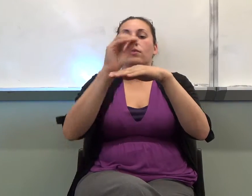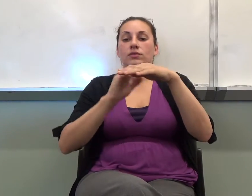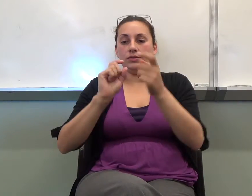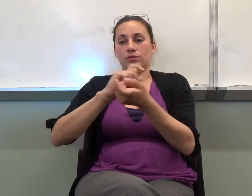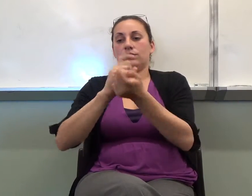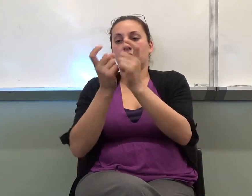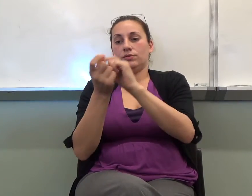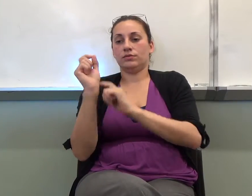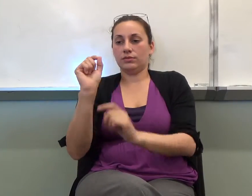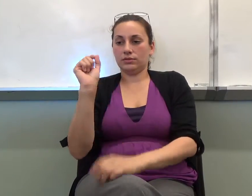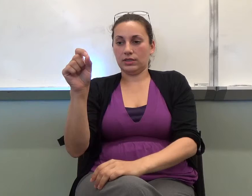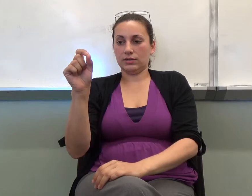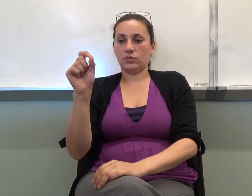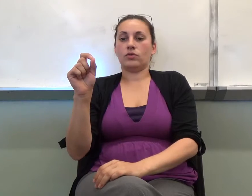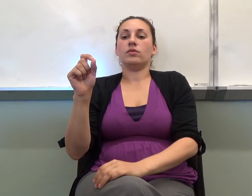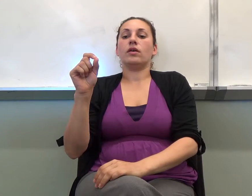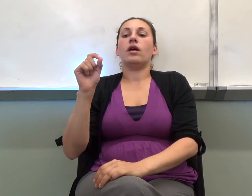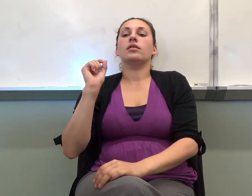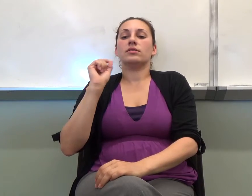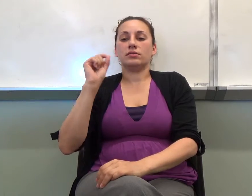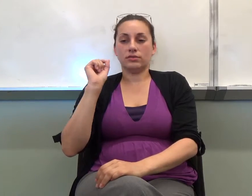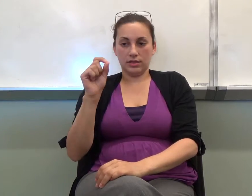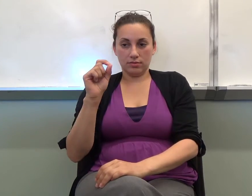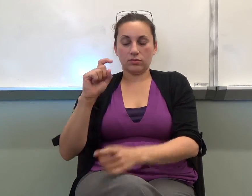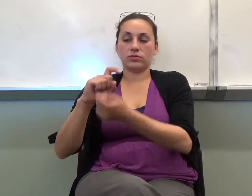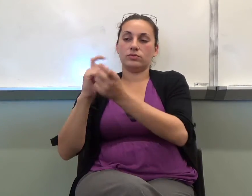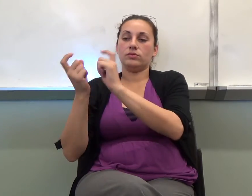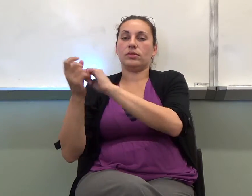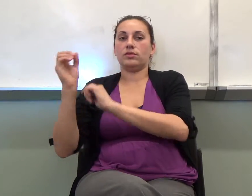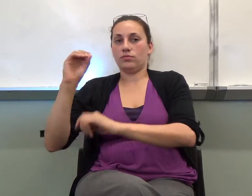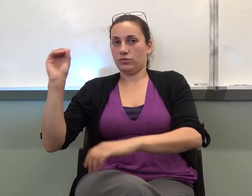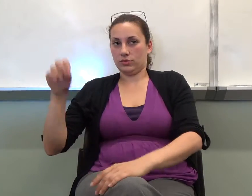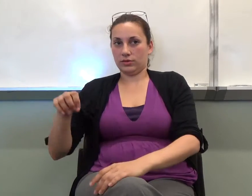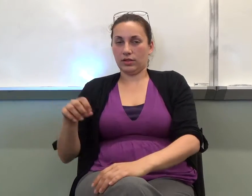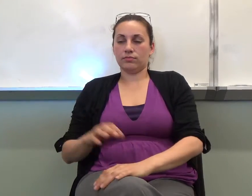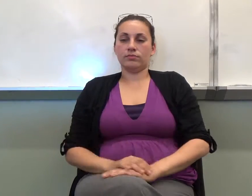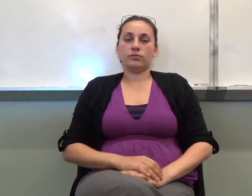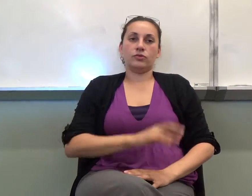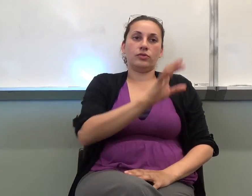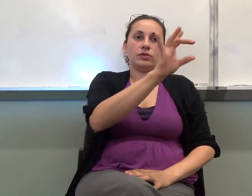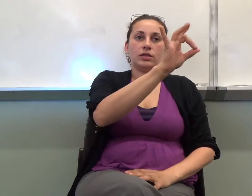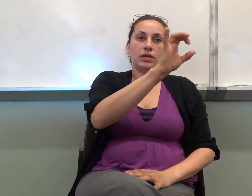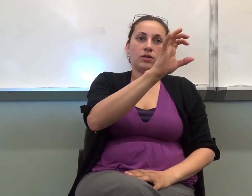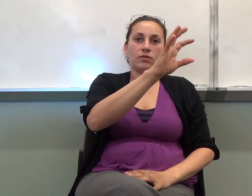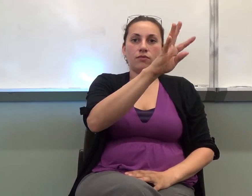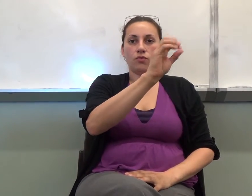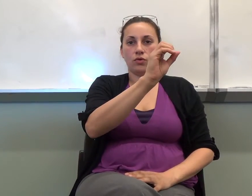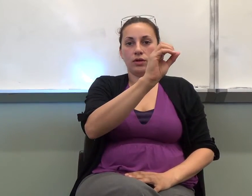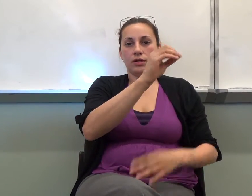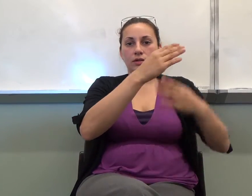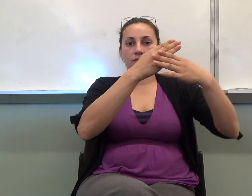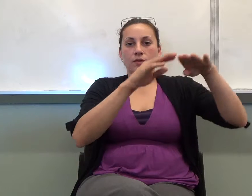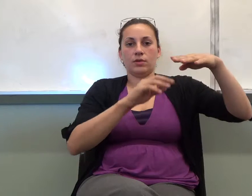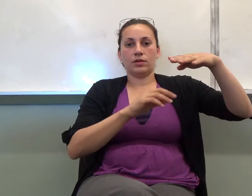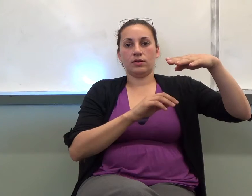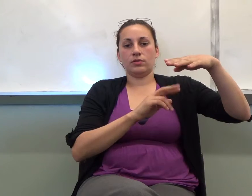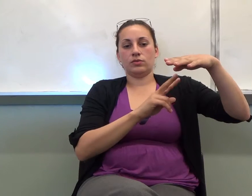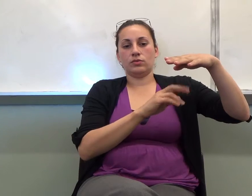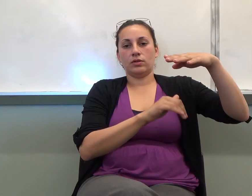percent. All of that's got to go in here. So the fraction would look like this, 840 divided by 2,400.